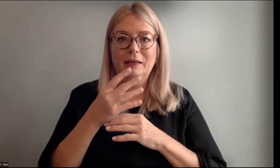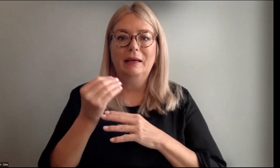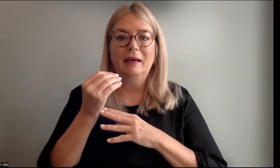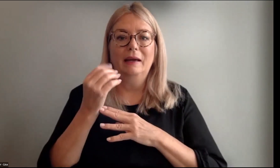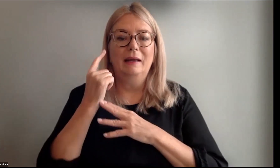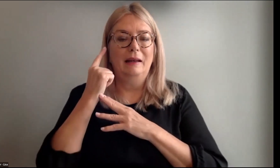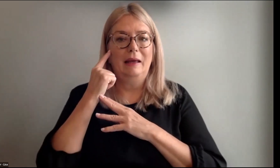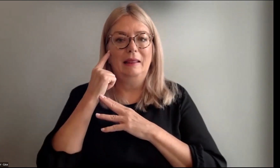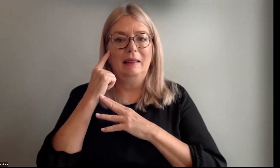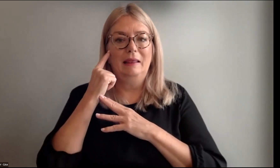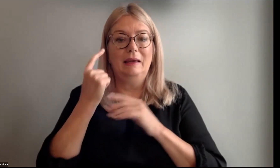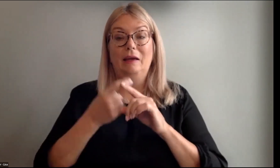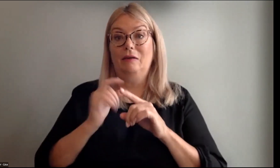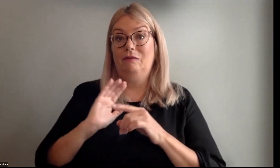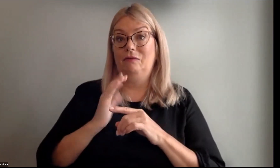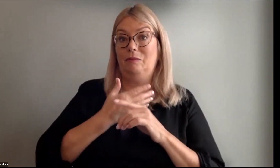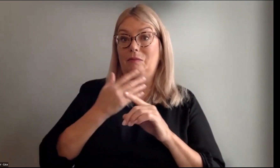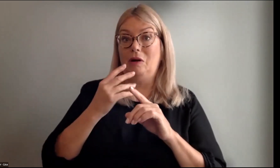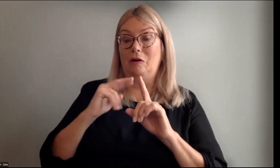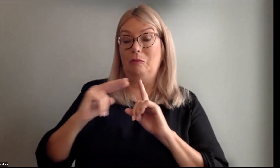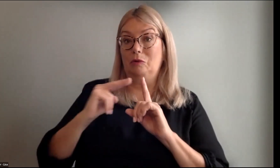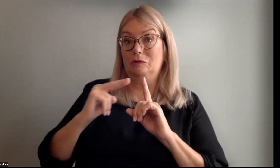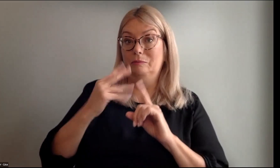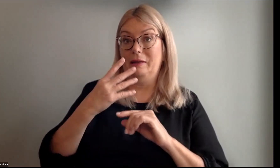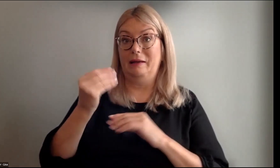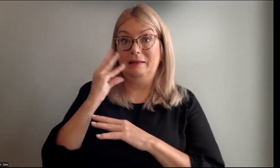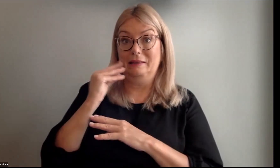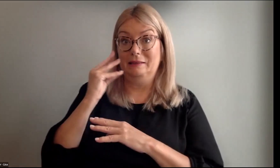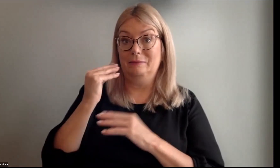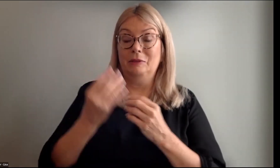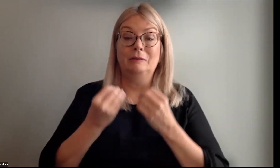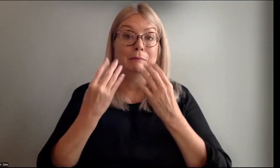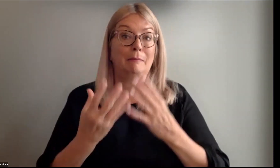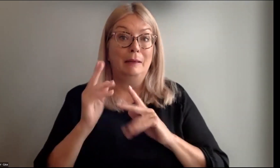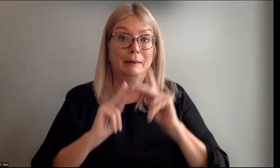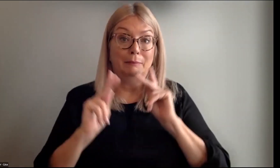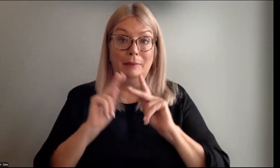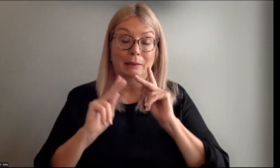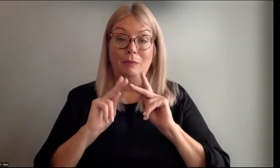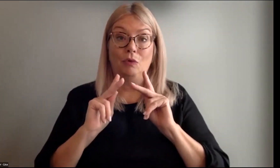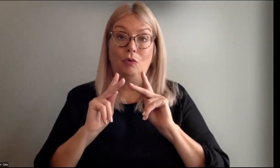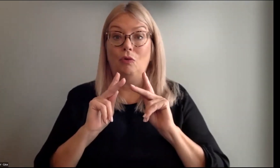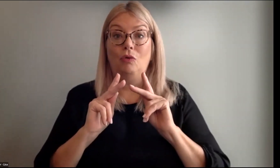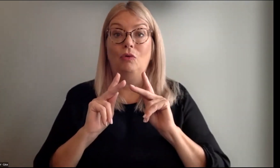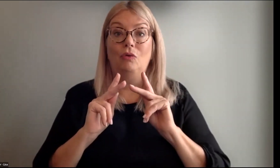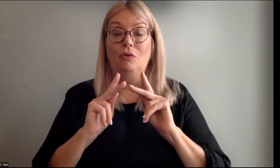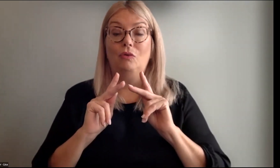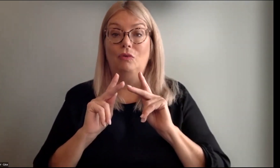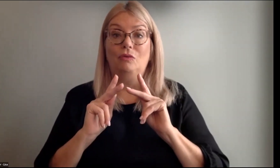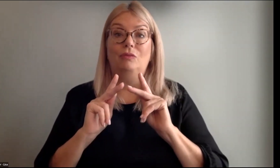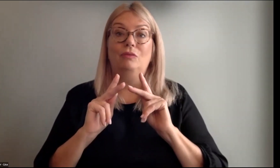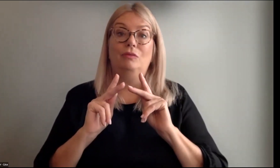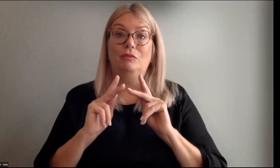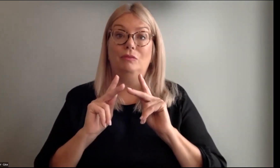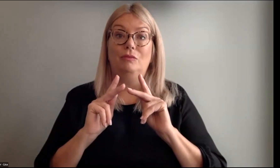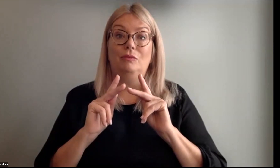there are, from our perspective and experience, a lot of folks may have, a lot of claimants may